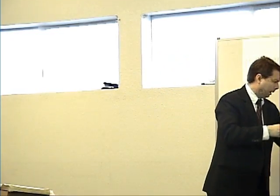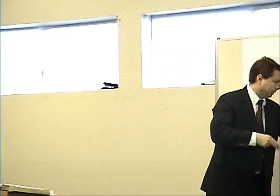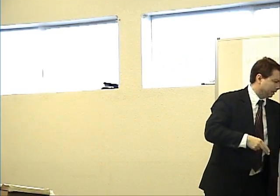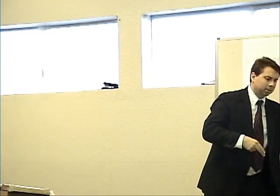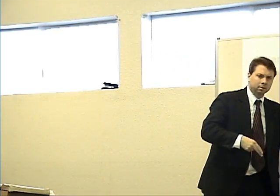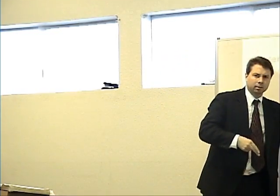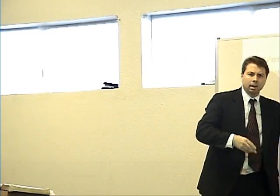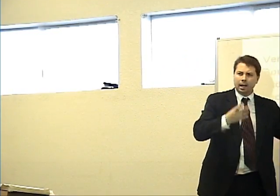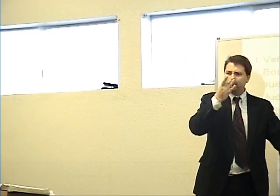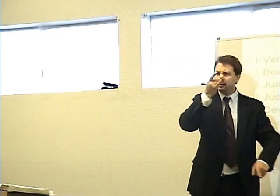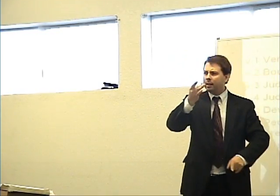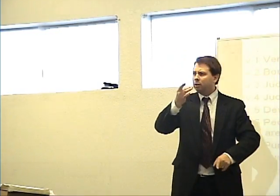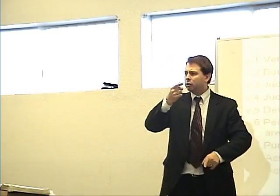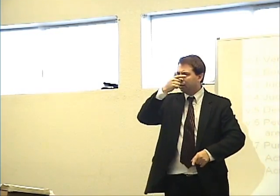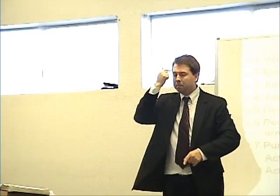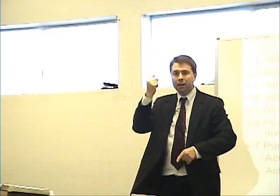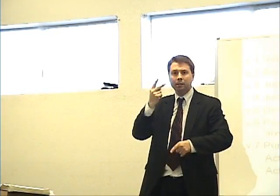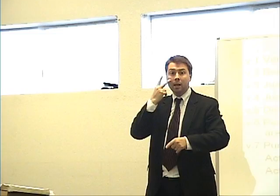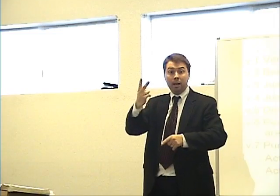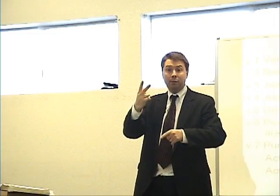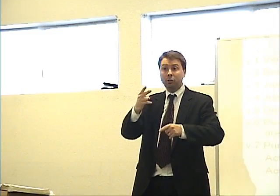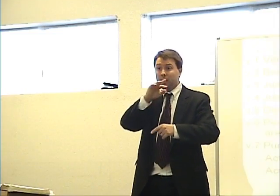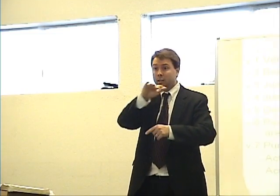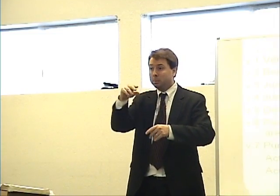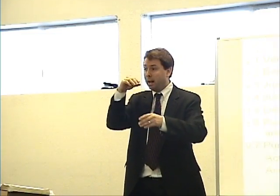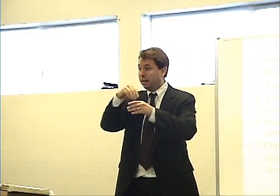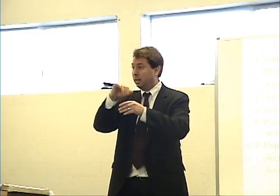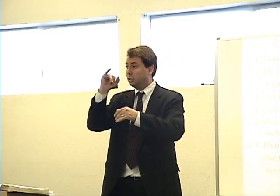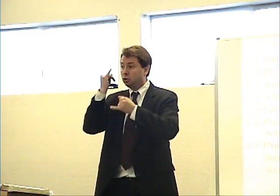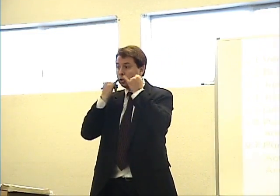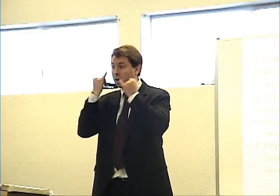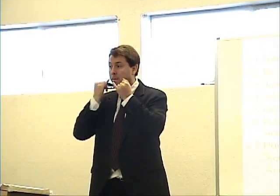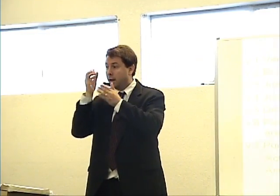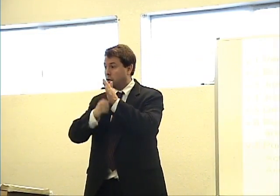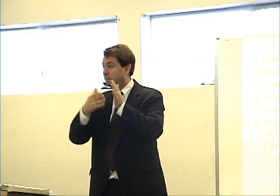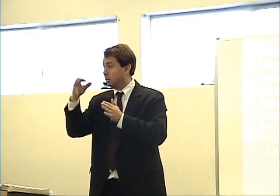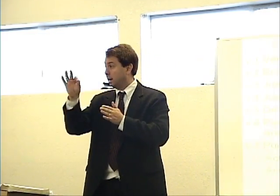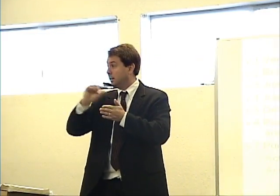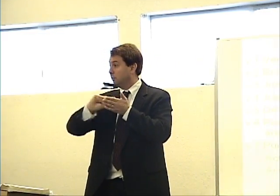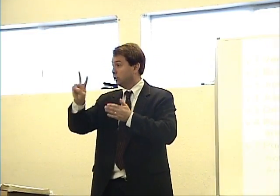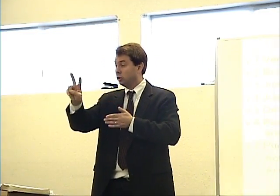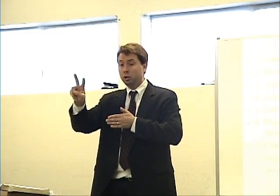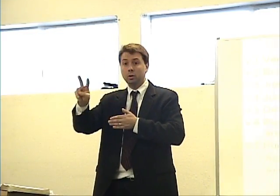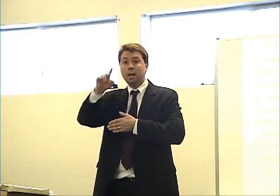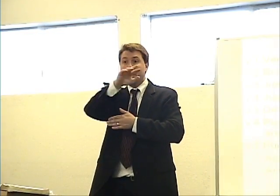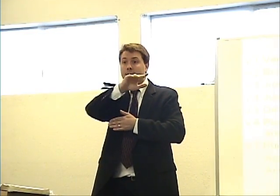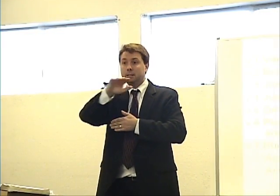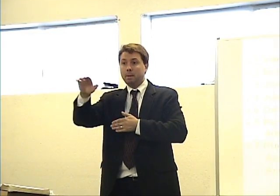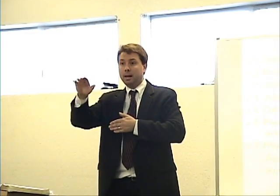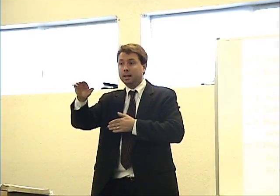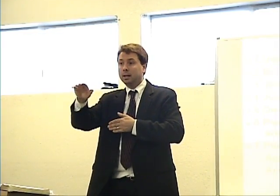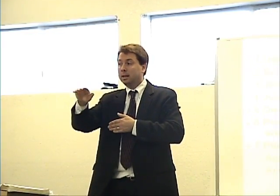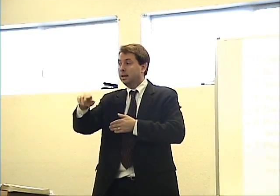named. And it's interesting because if you see the spelling in Jeremiah chapter 19 verse 2, the spelling